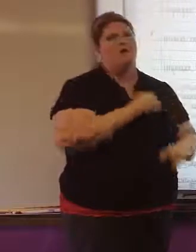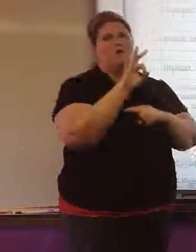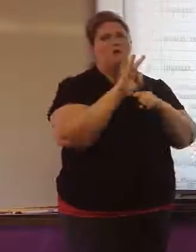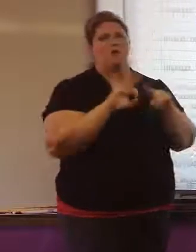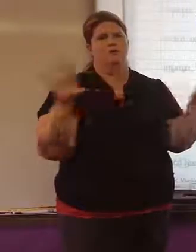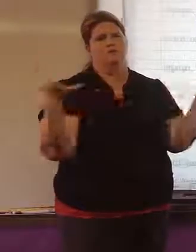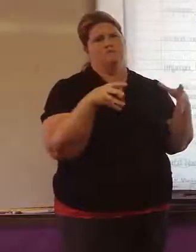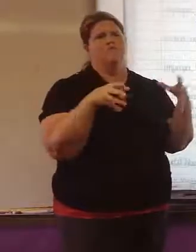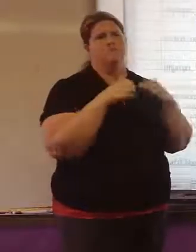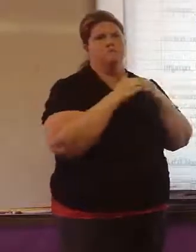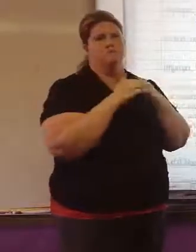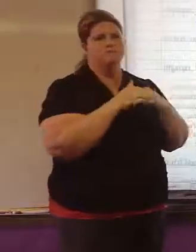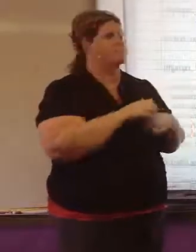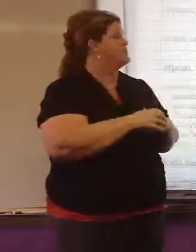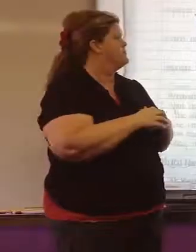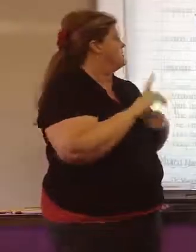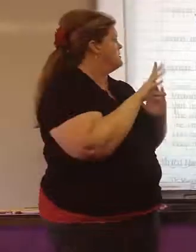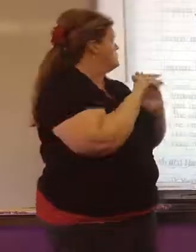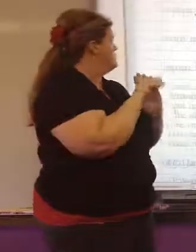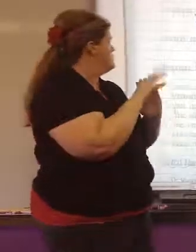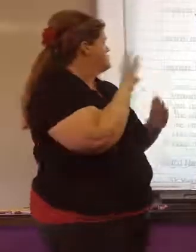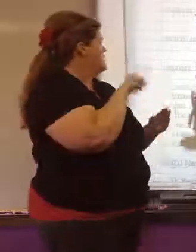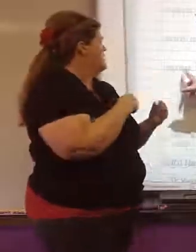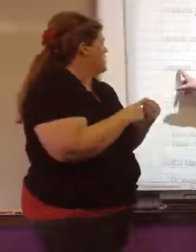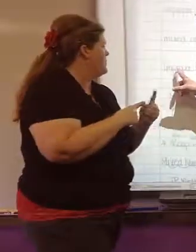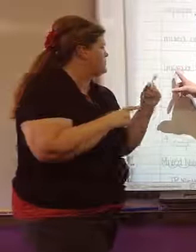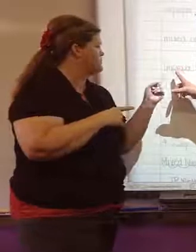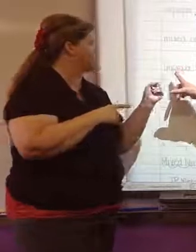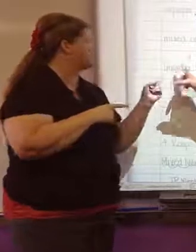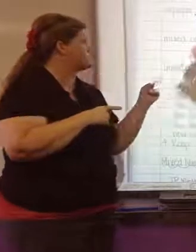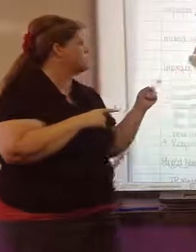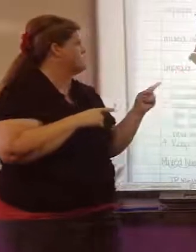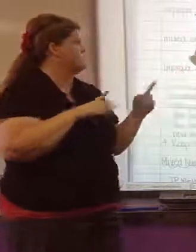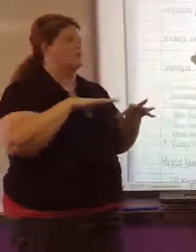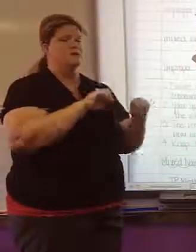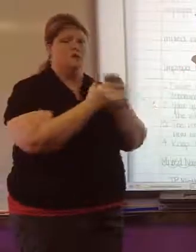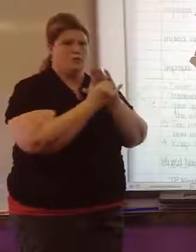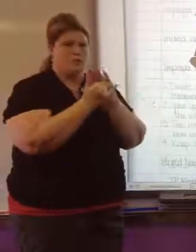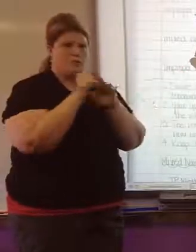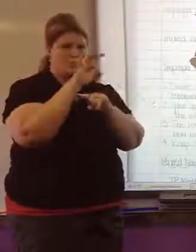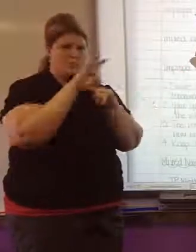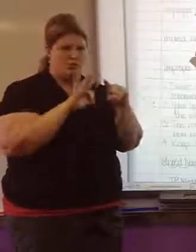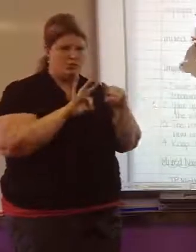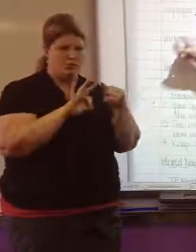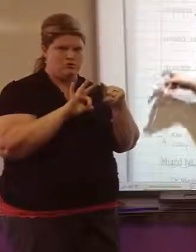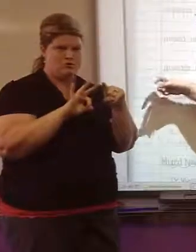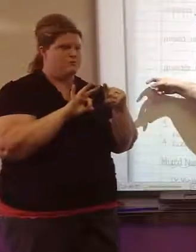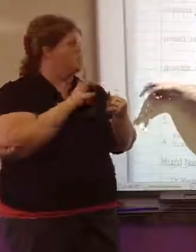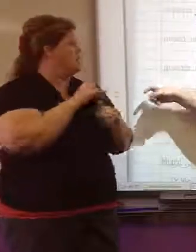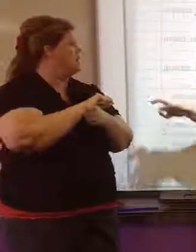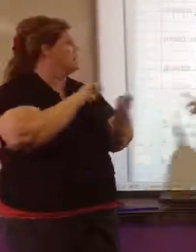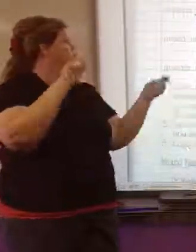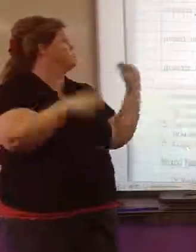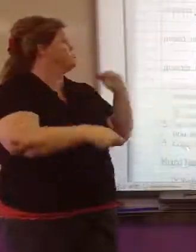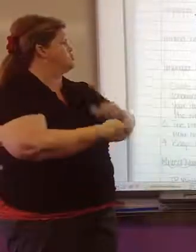fraction. This video is going to talk to you about taking your improper fractions and